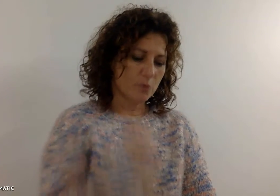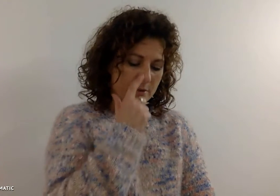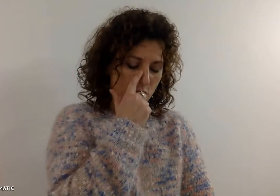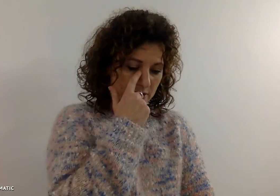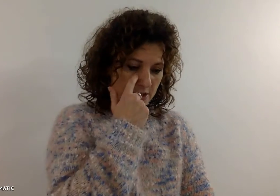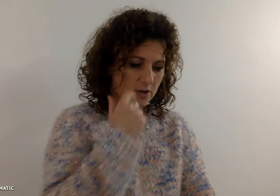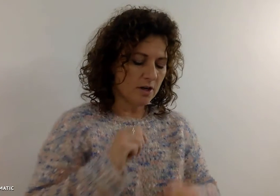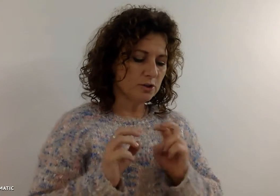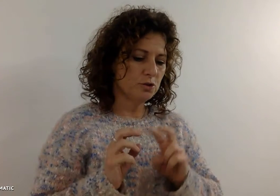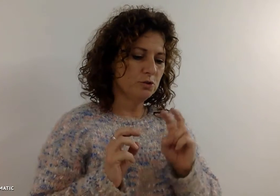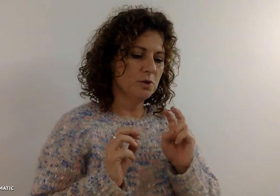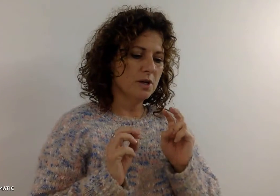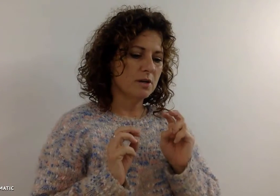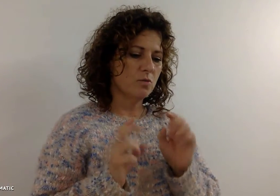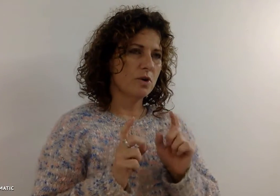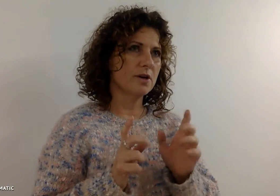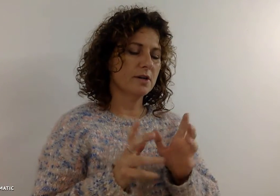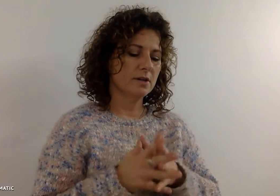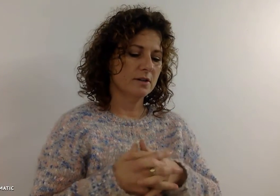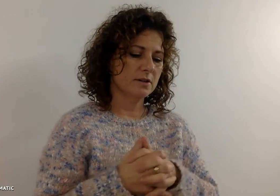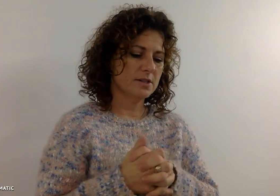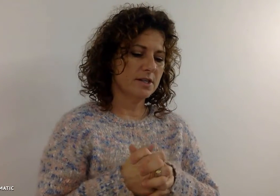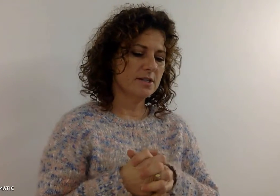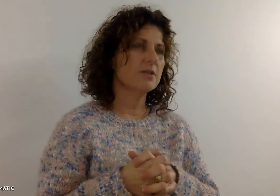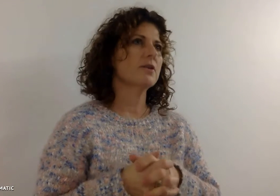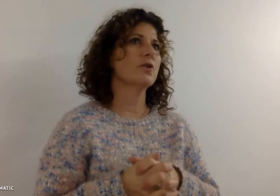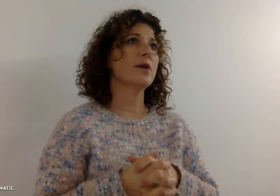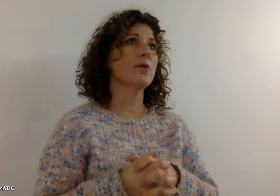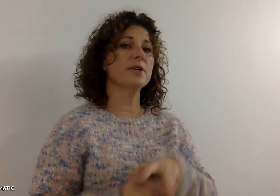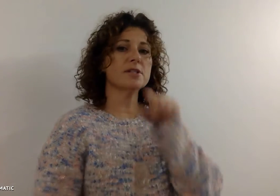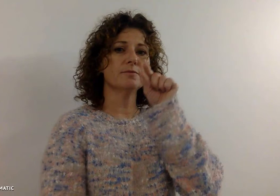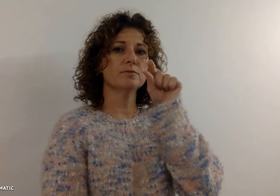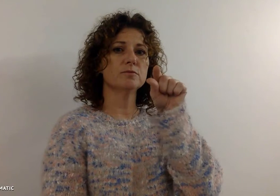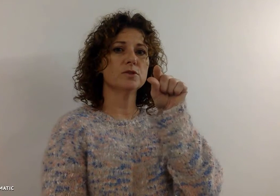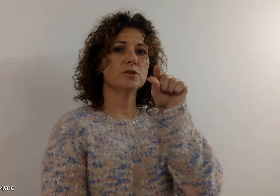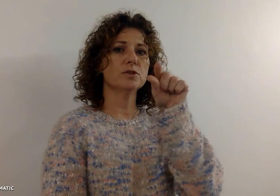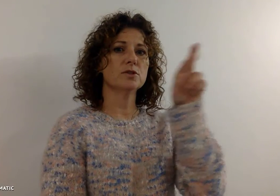3 more. These are all 2-word cities. Grand Rapids.